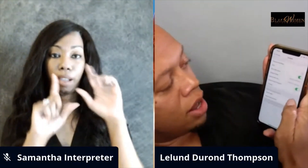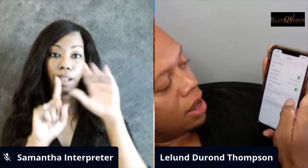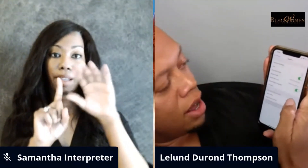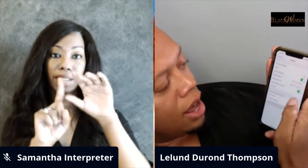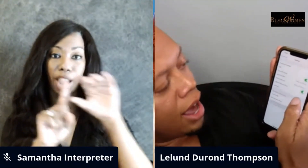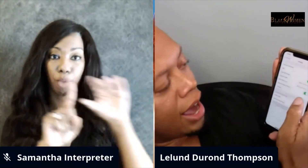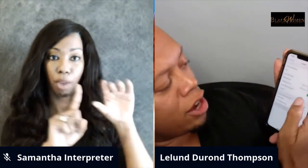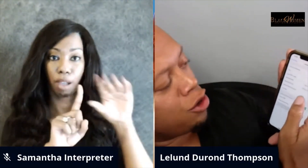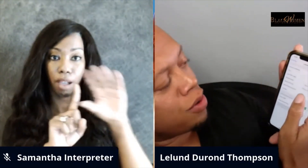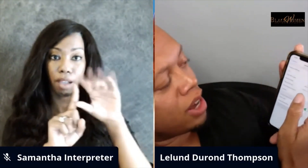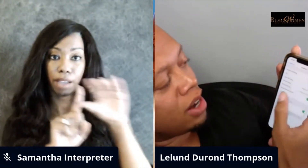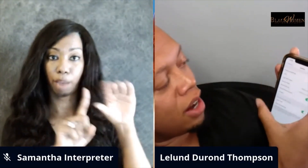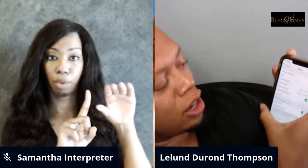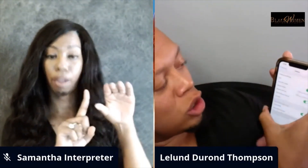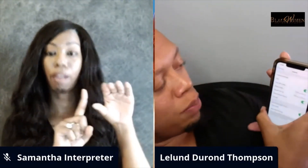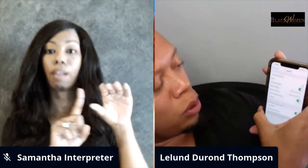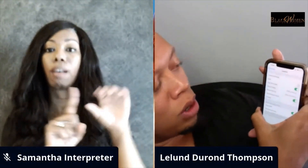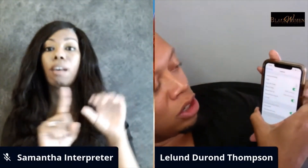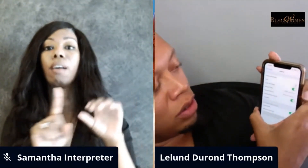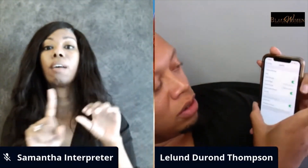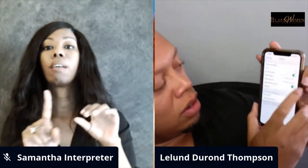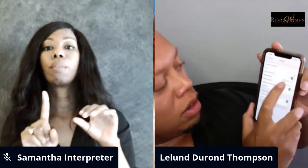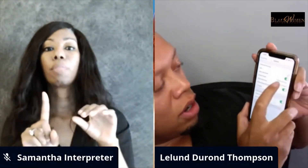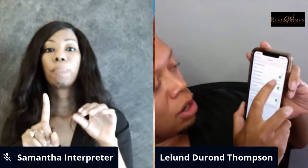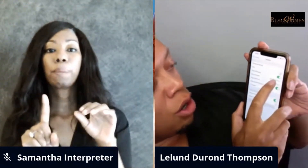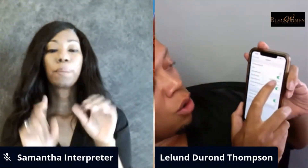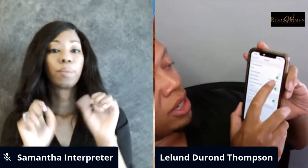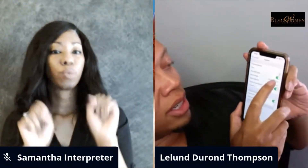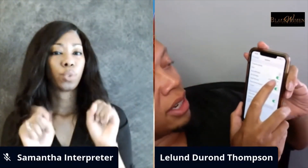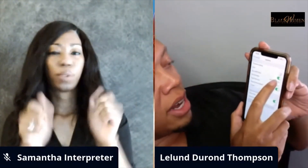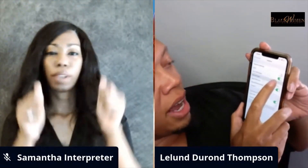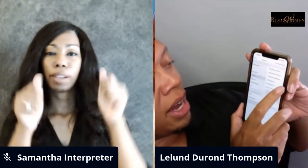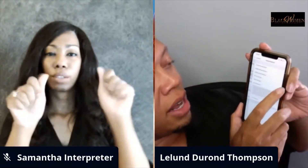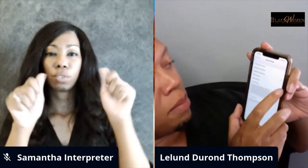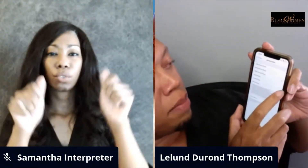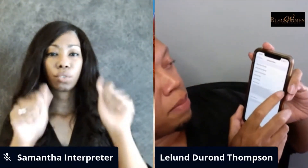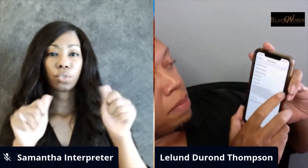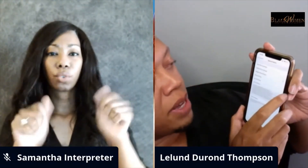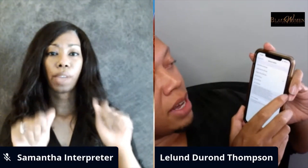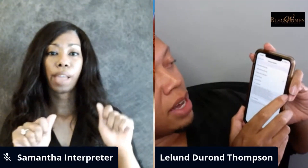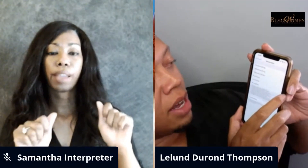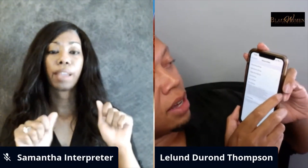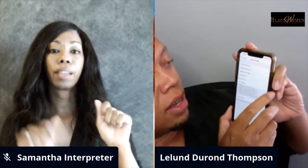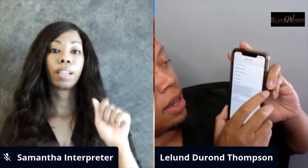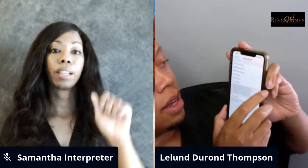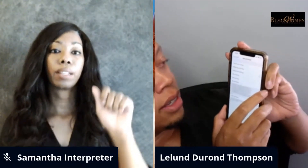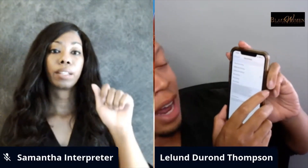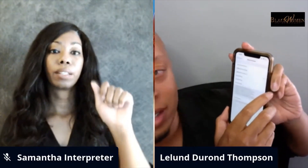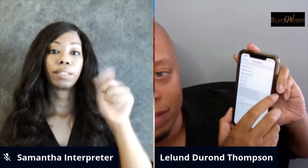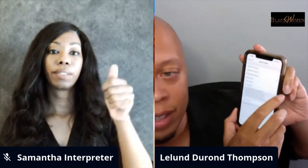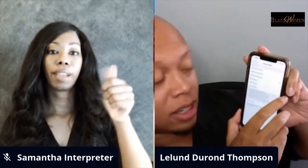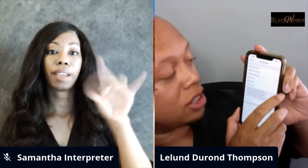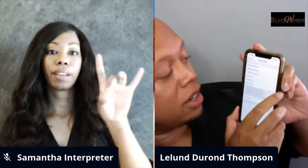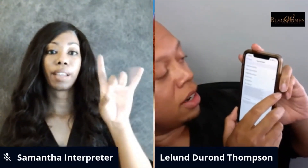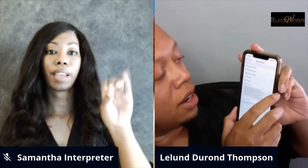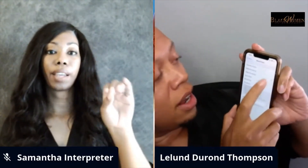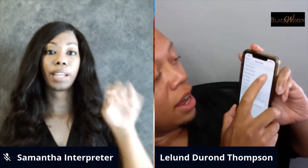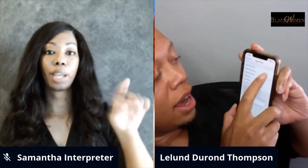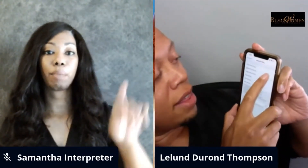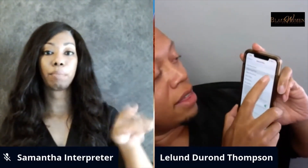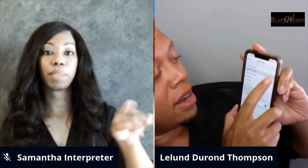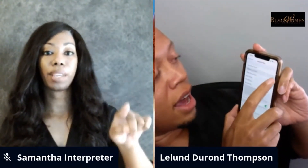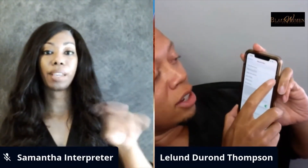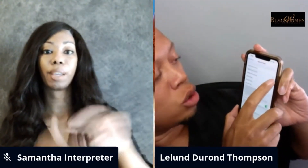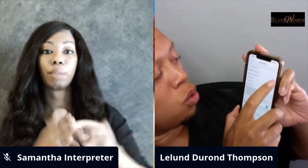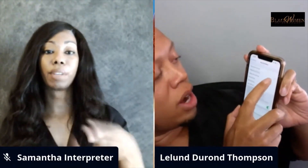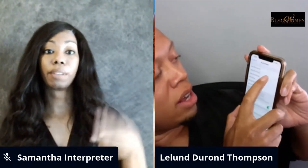camera, and you can explore going to 1080p, it's high definition,